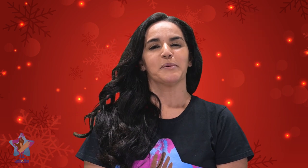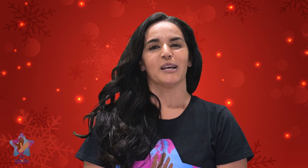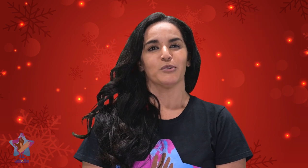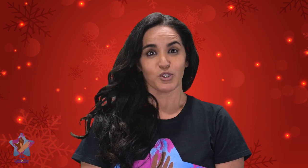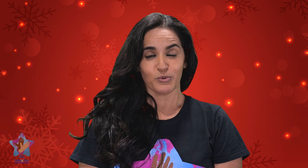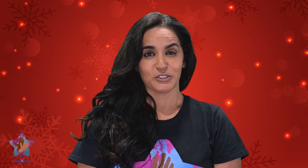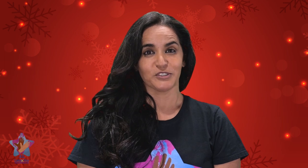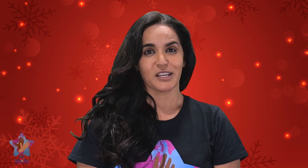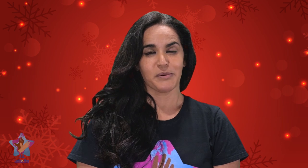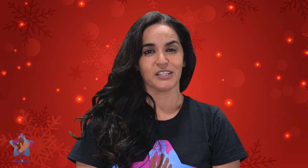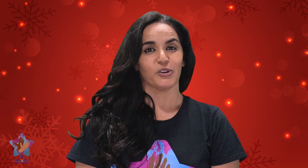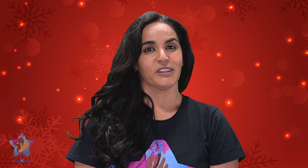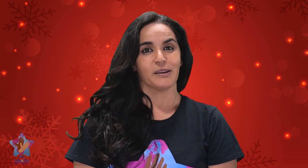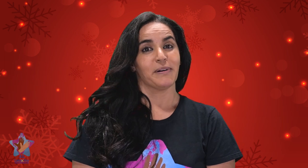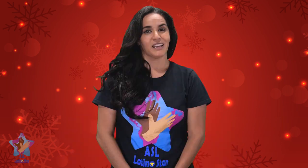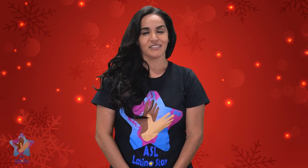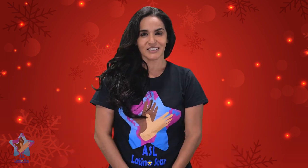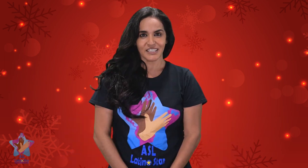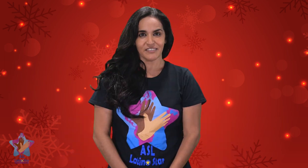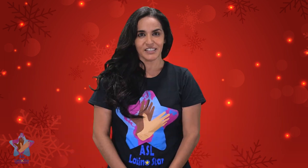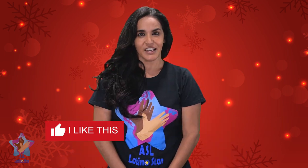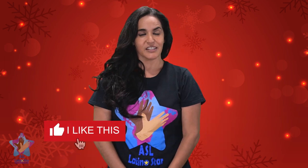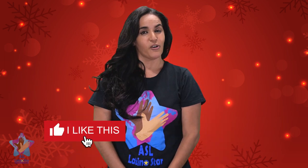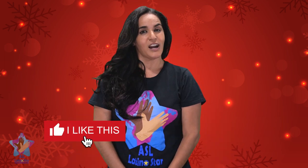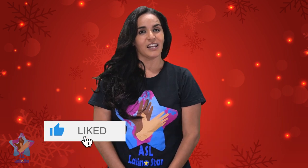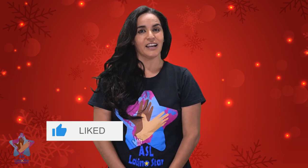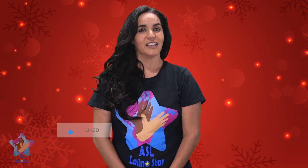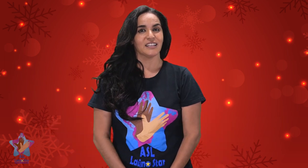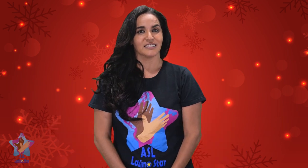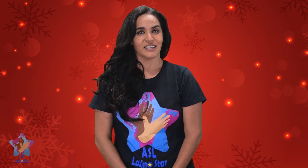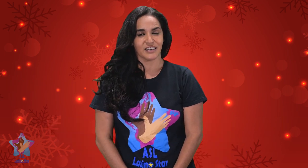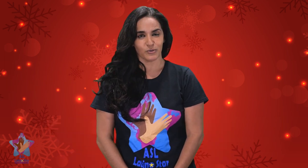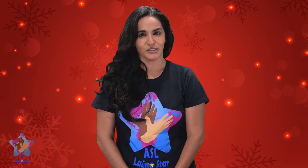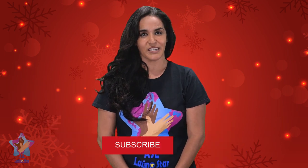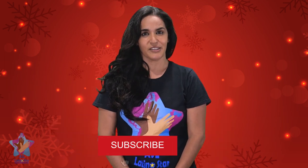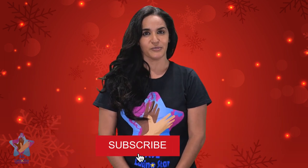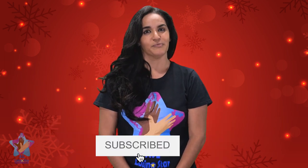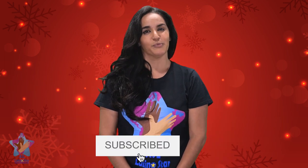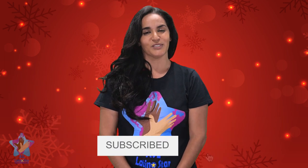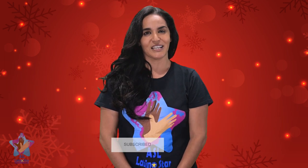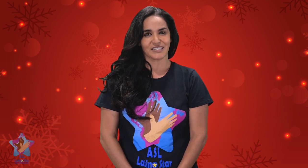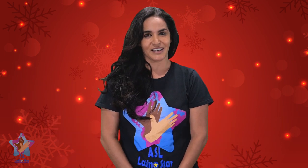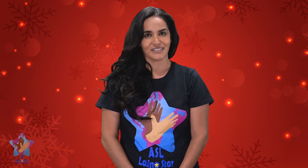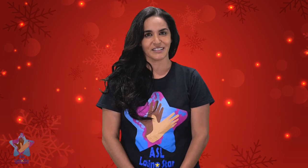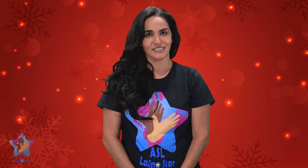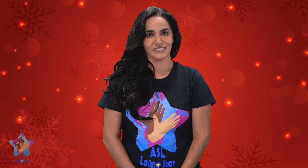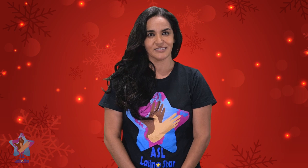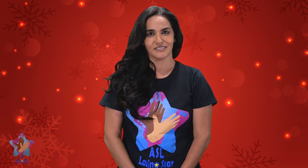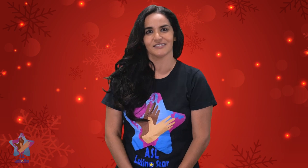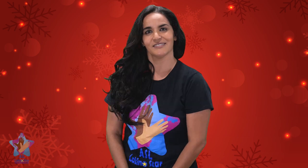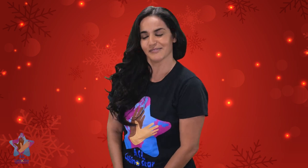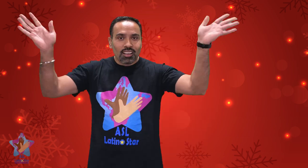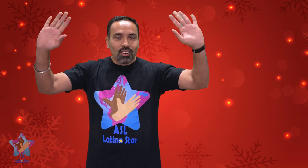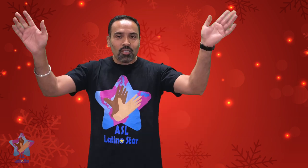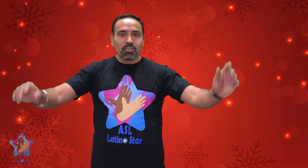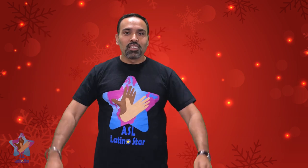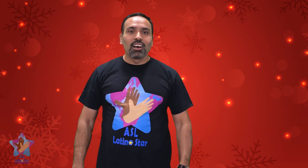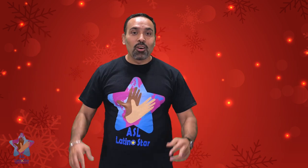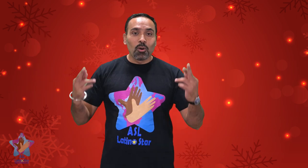Terminamos con nuestro segmento de palabras de navidad. Ojalá y les haya gustado. Muchas gracias. Hello everyone. I hope